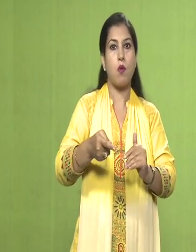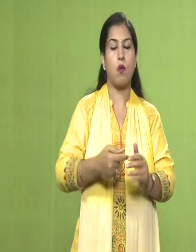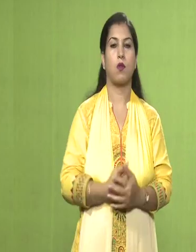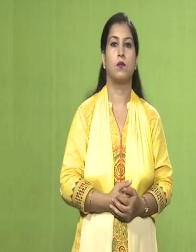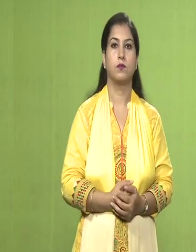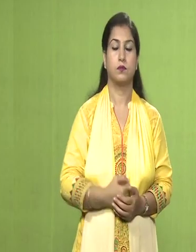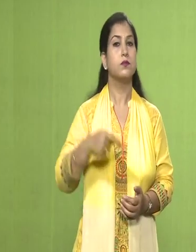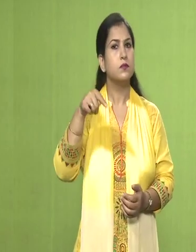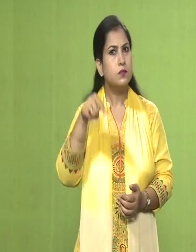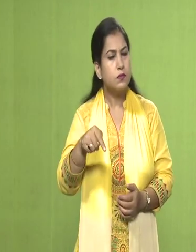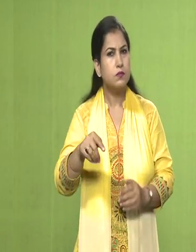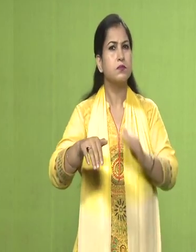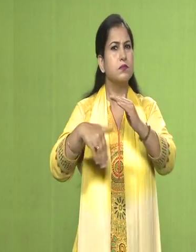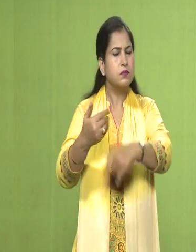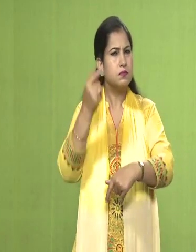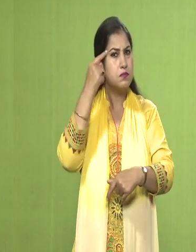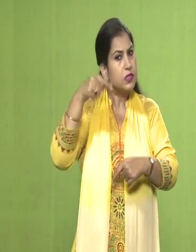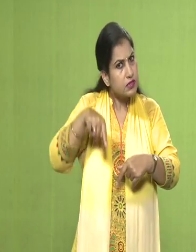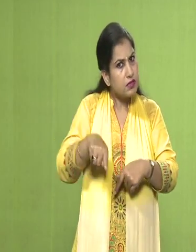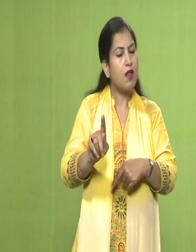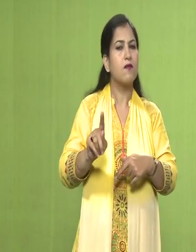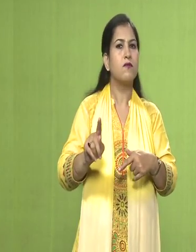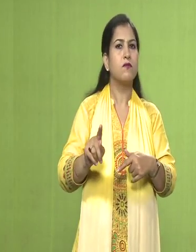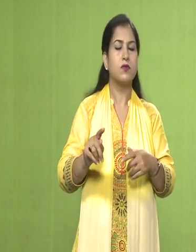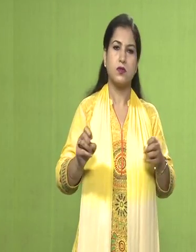They started opposing the feudal system.